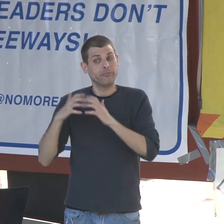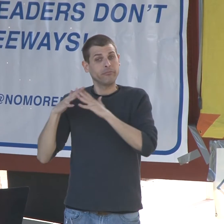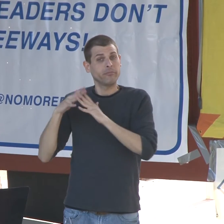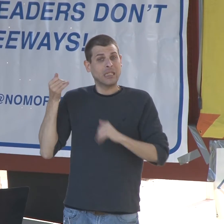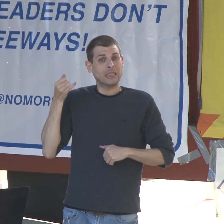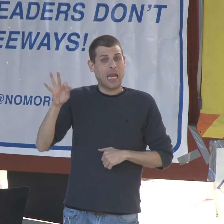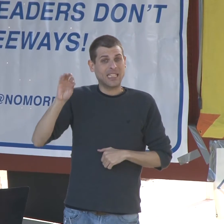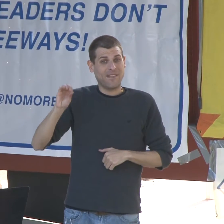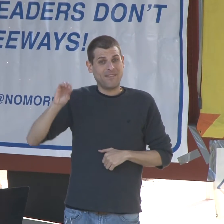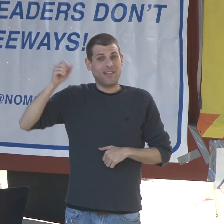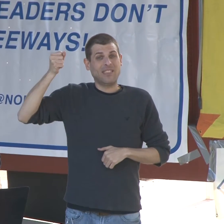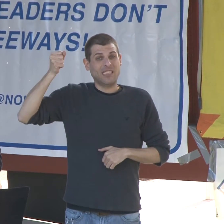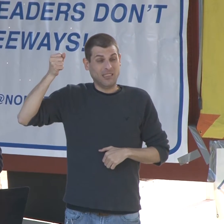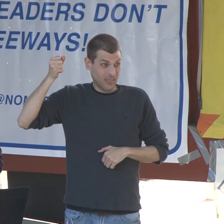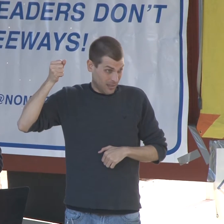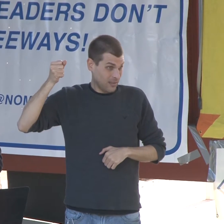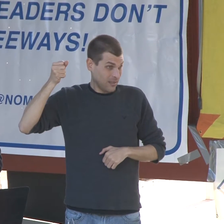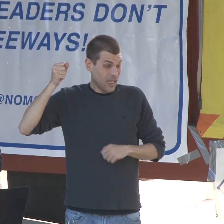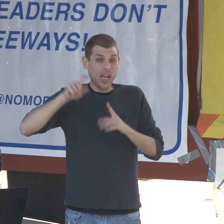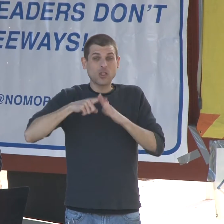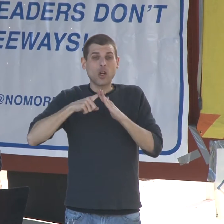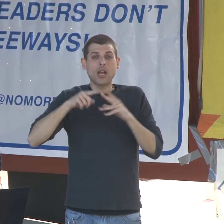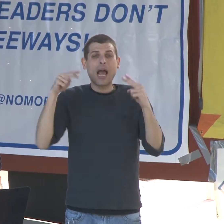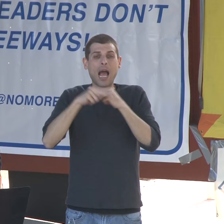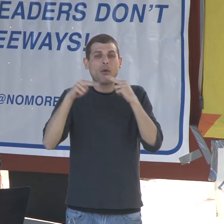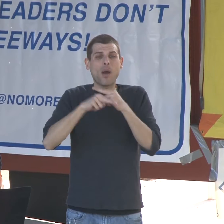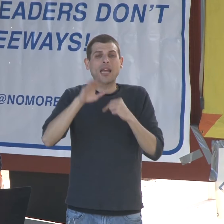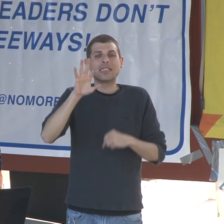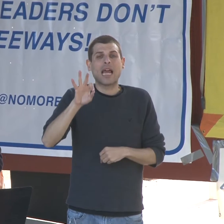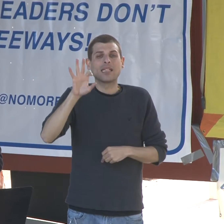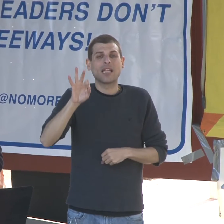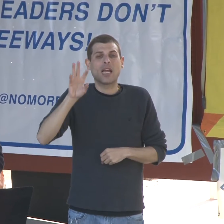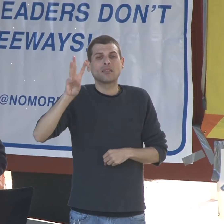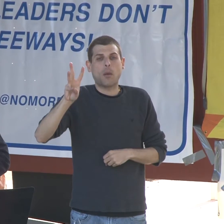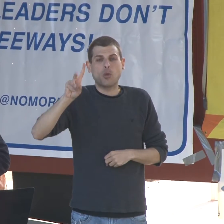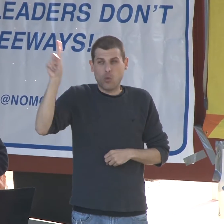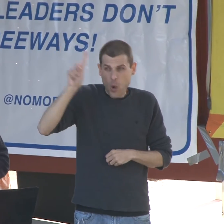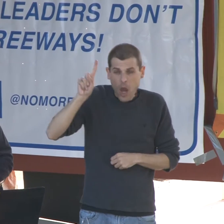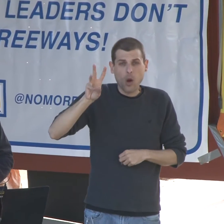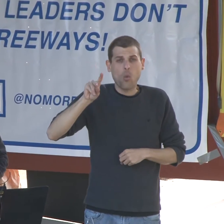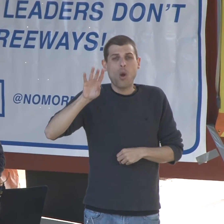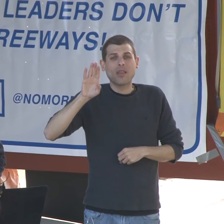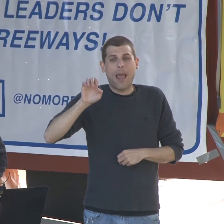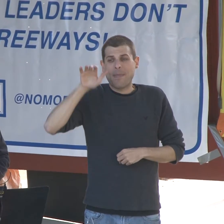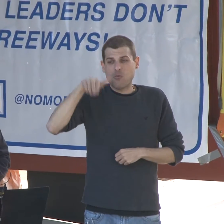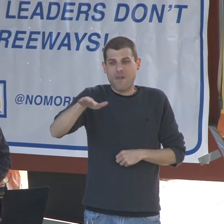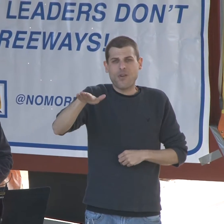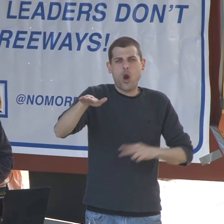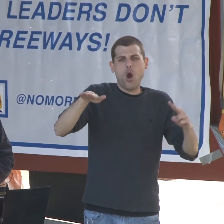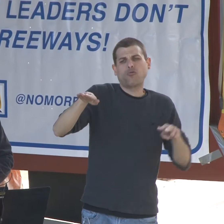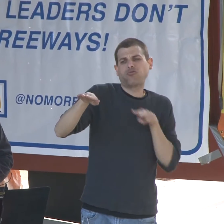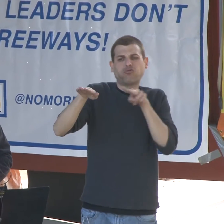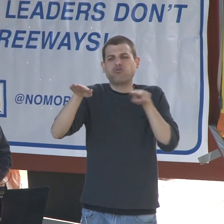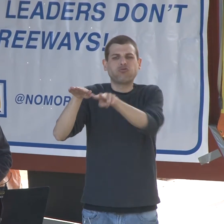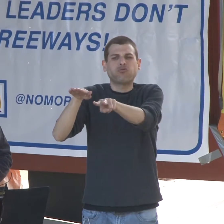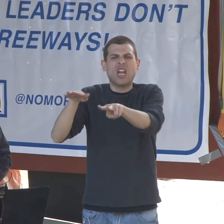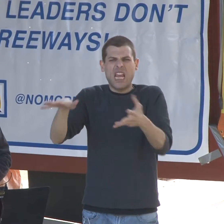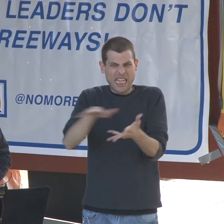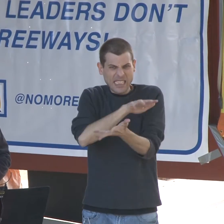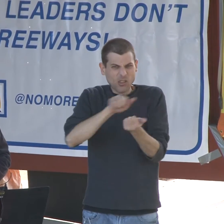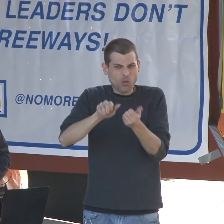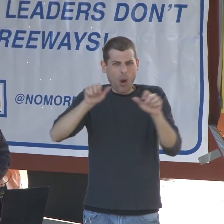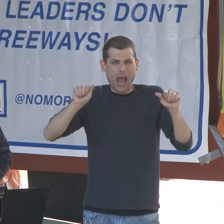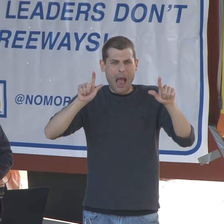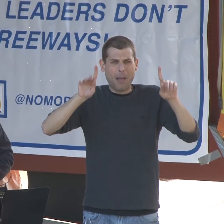1950s, built Highway 99W Interstate Avenue along the Willamette River, destroying the connection of the Albina neighborhood to